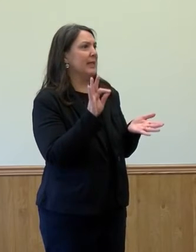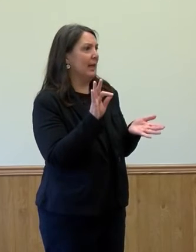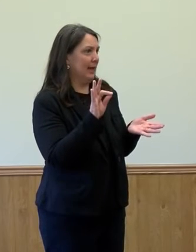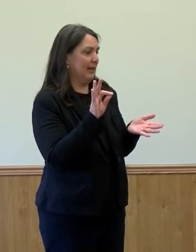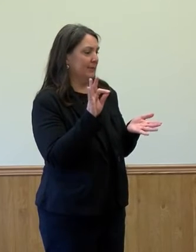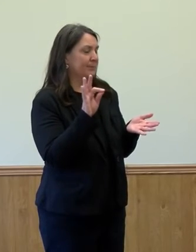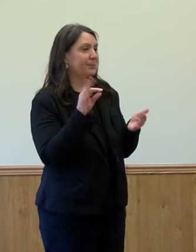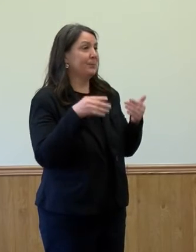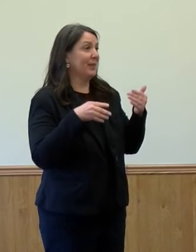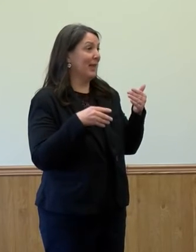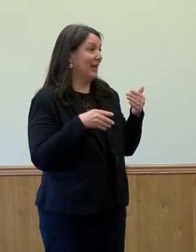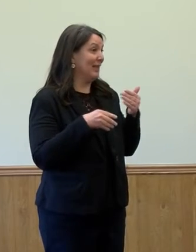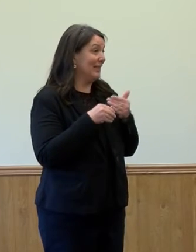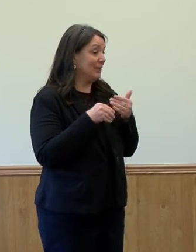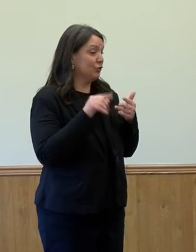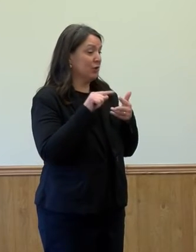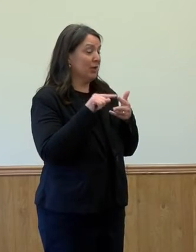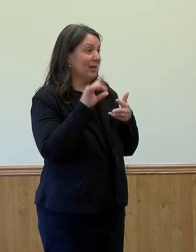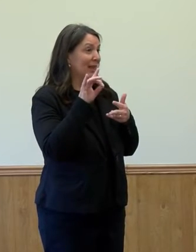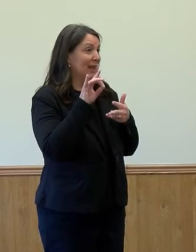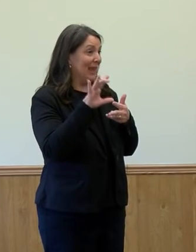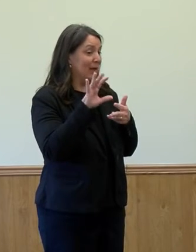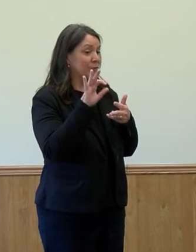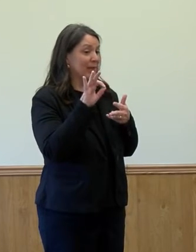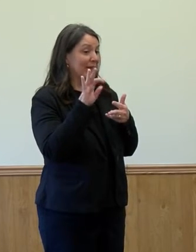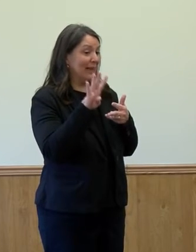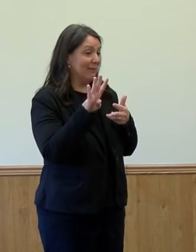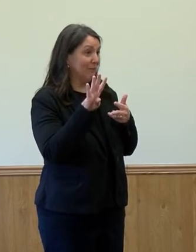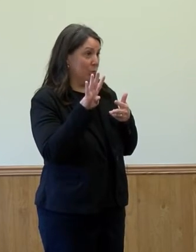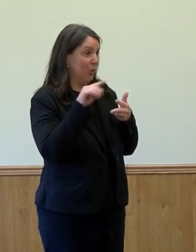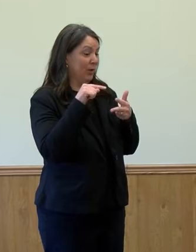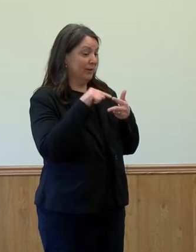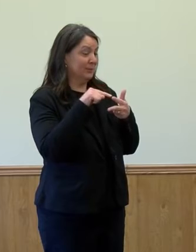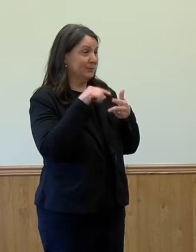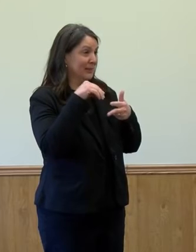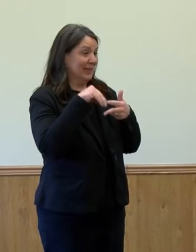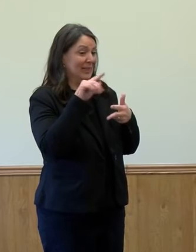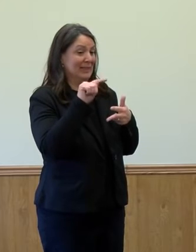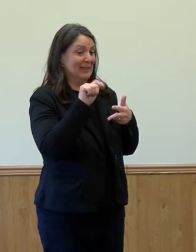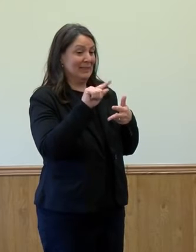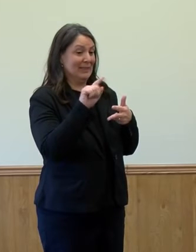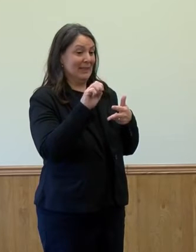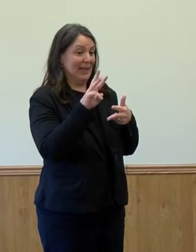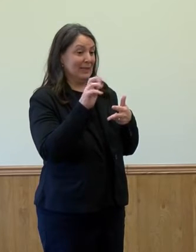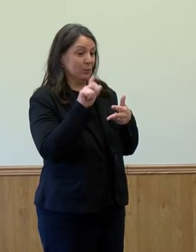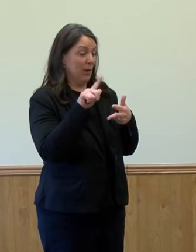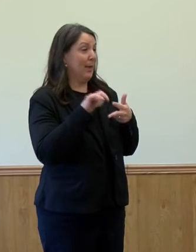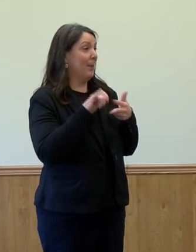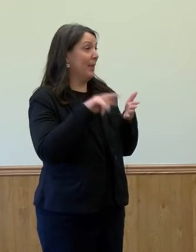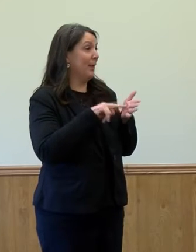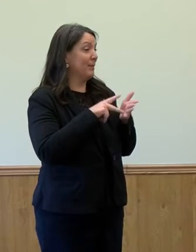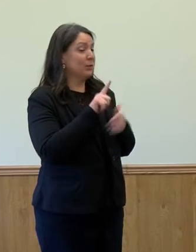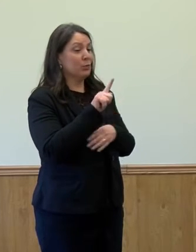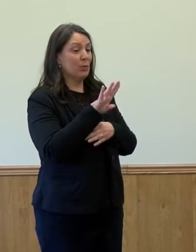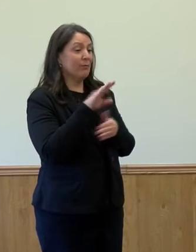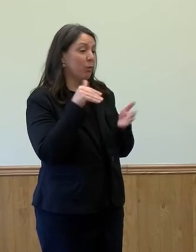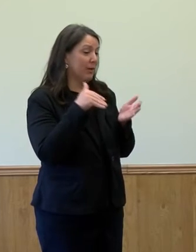30,959. An additional 894 cases in Tazewell County, bringing it to